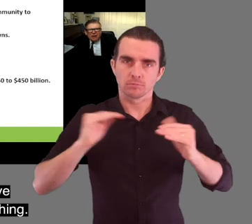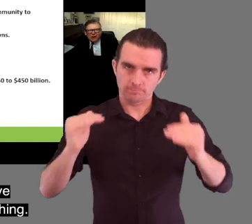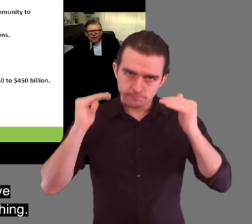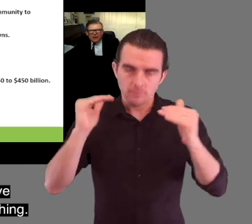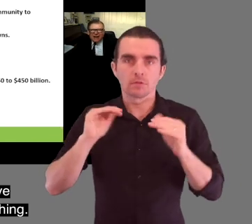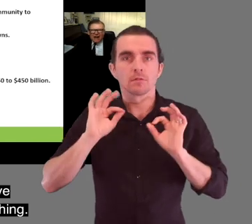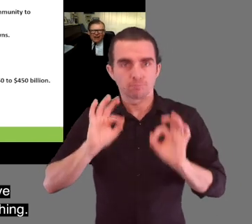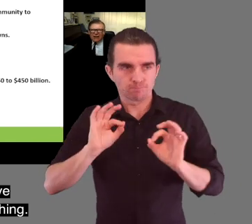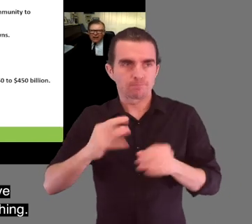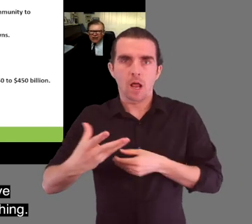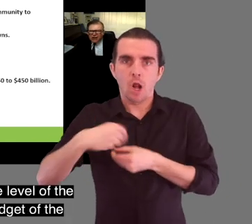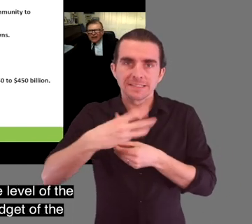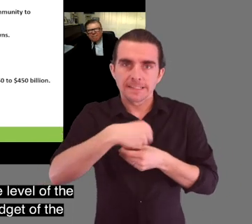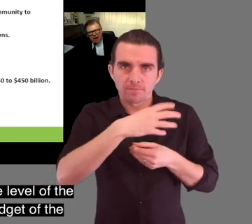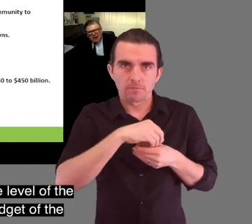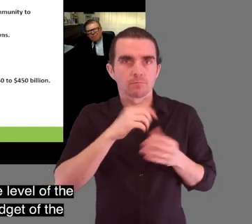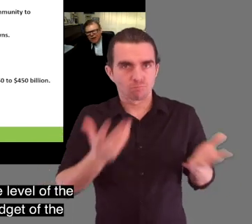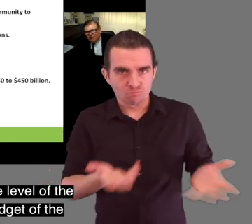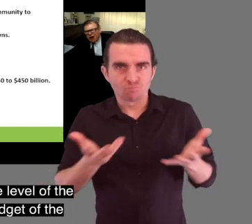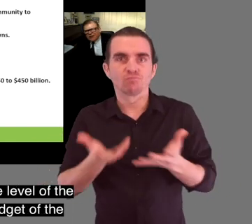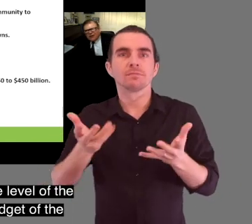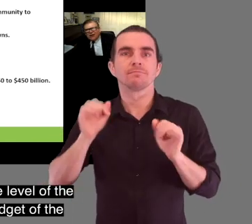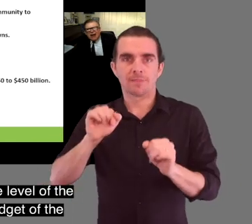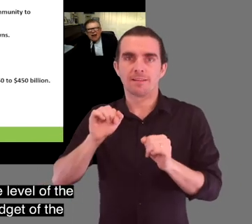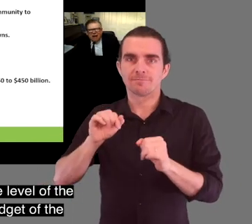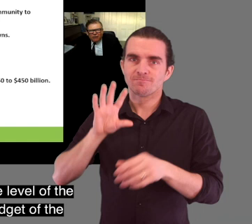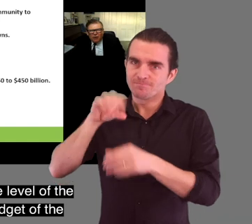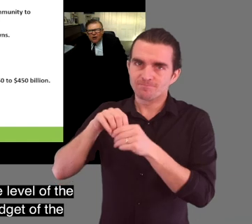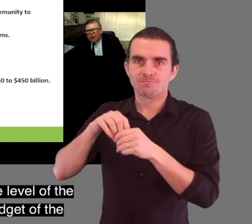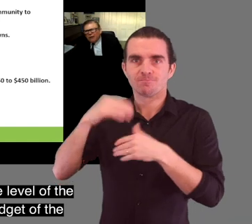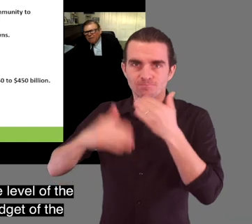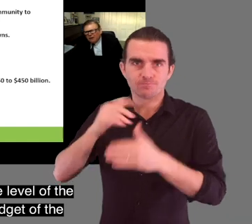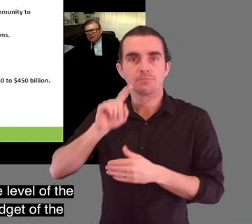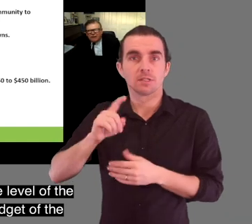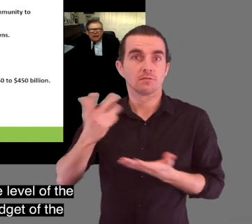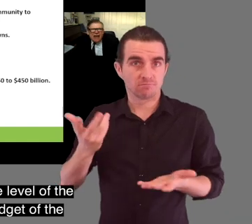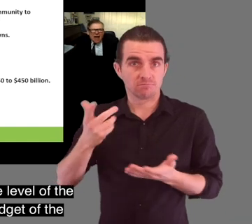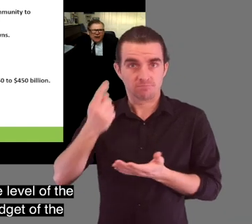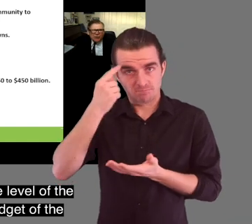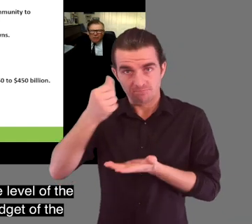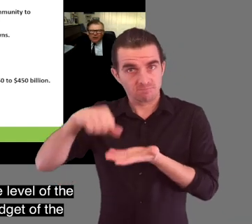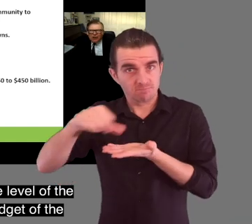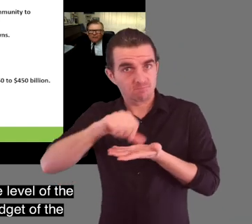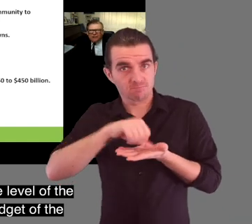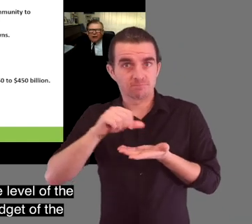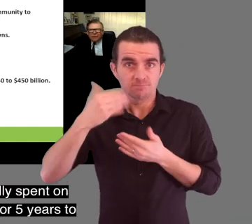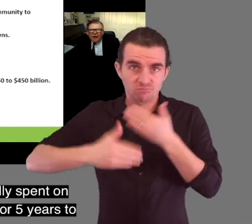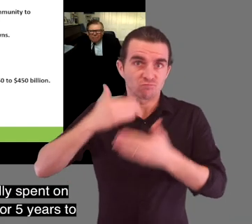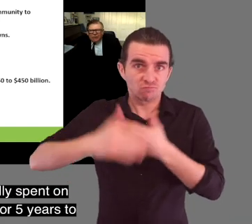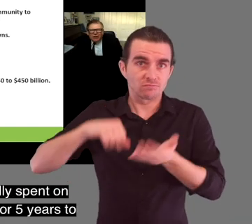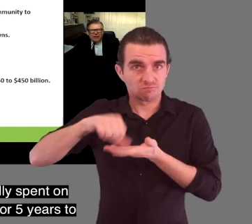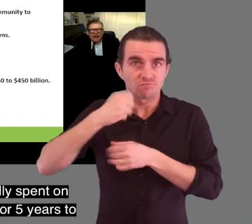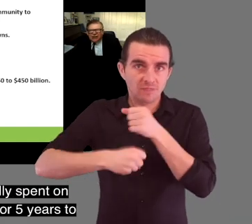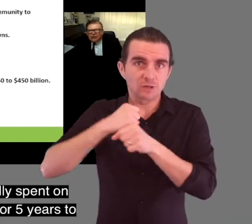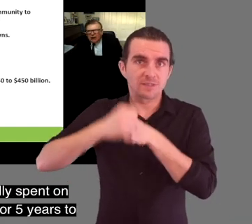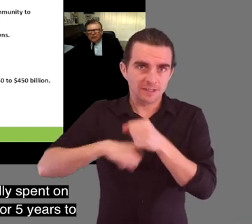develop inclusive and engaging teaching. That may mean raising the level of the amount of the annual budget of the government